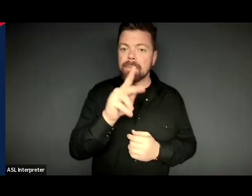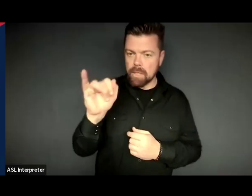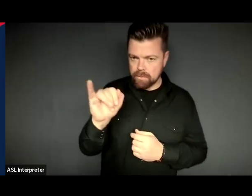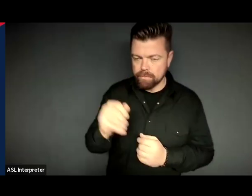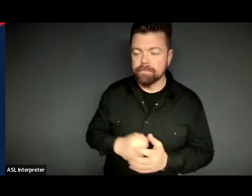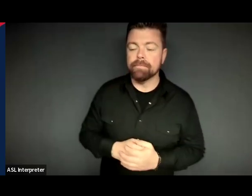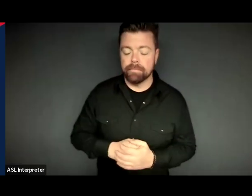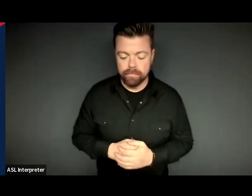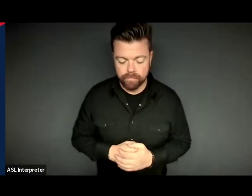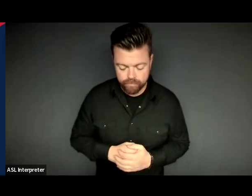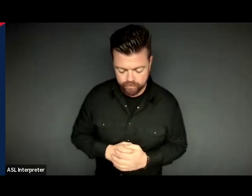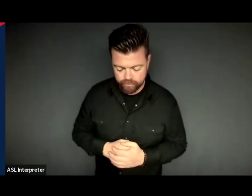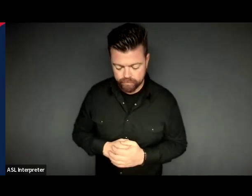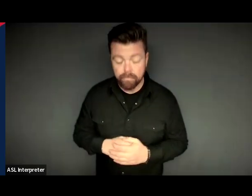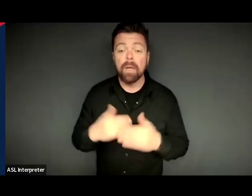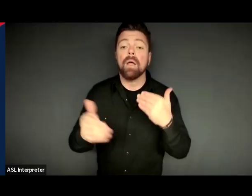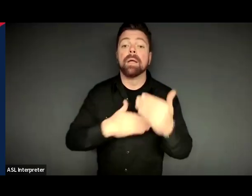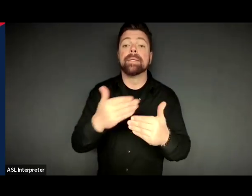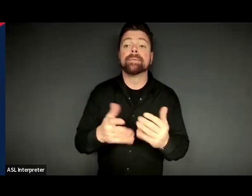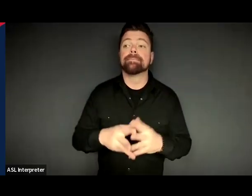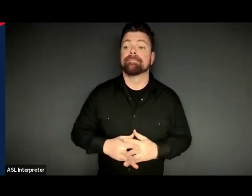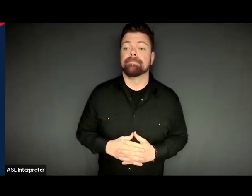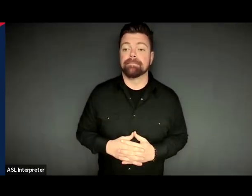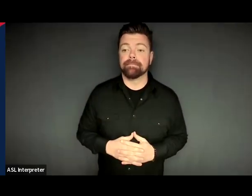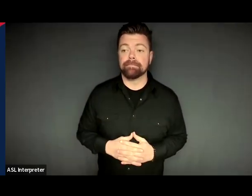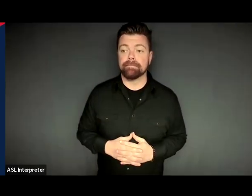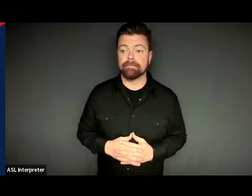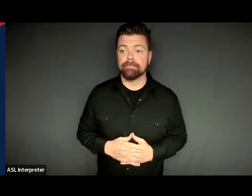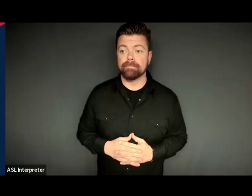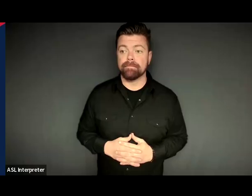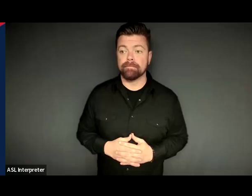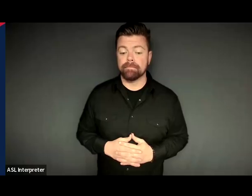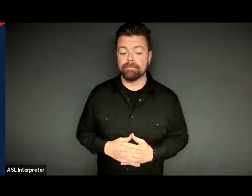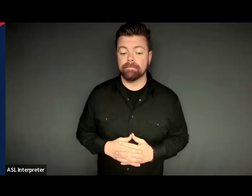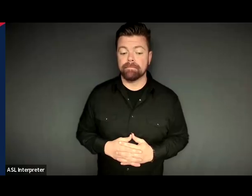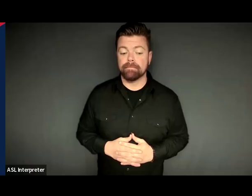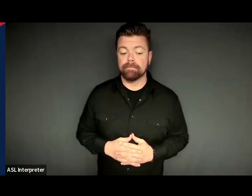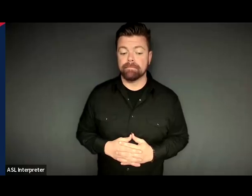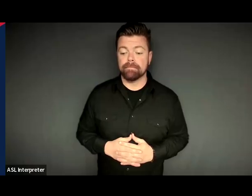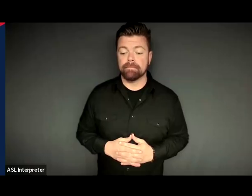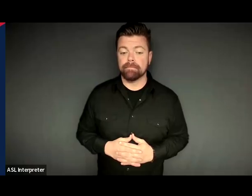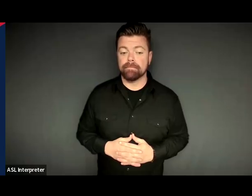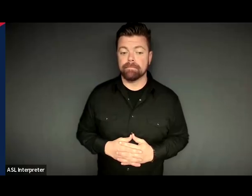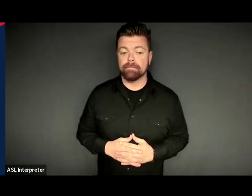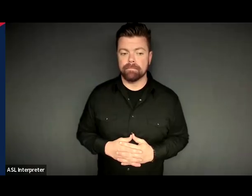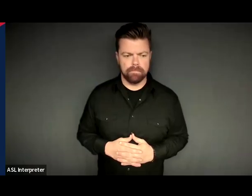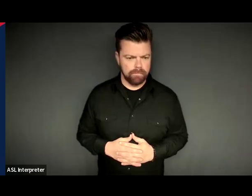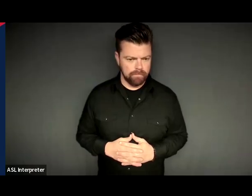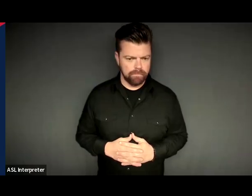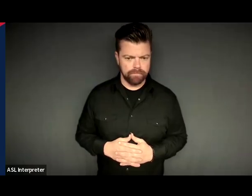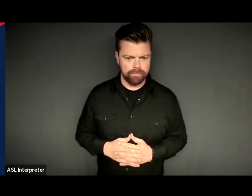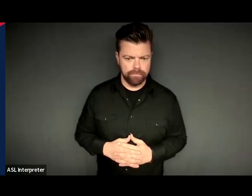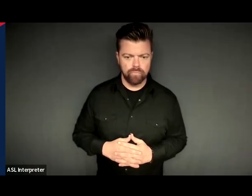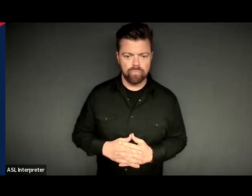Now, um, secondary and third tertiary